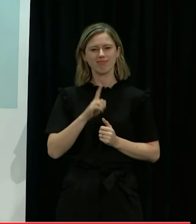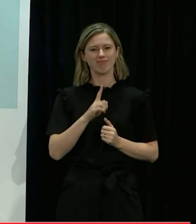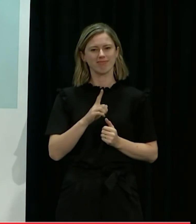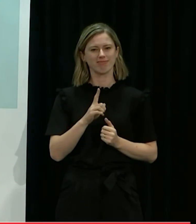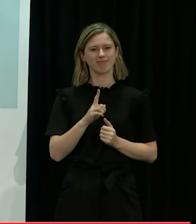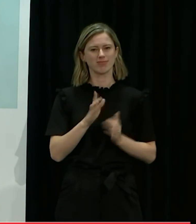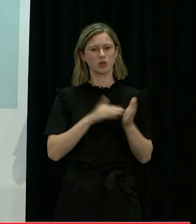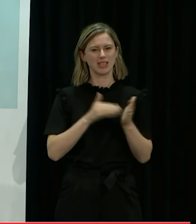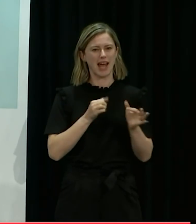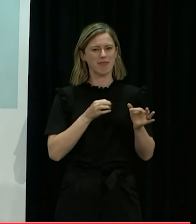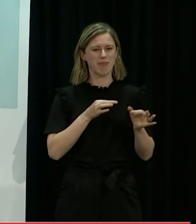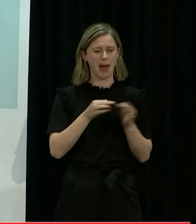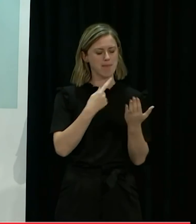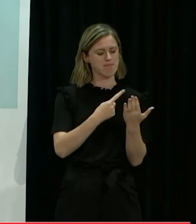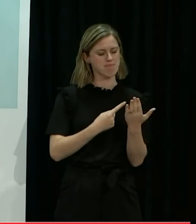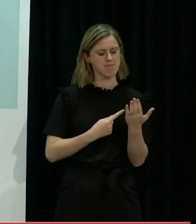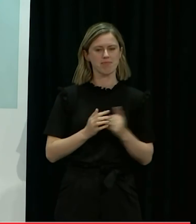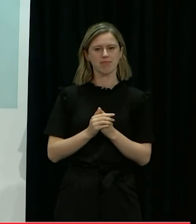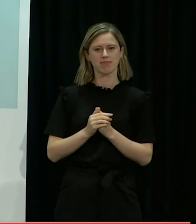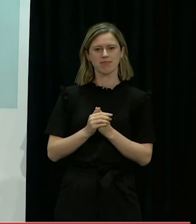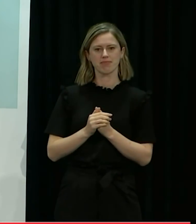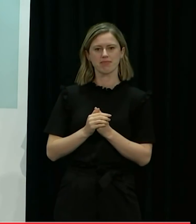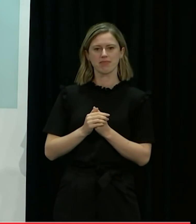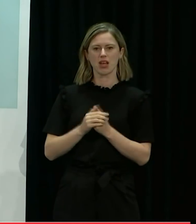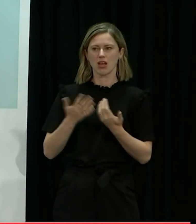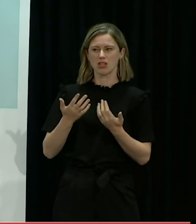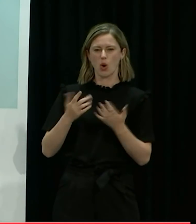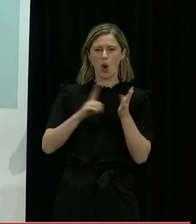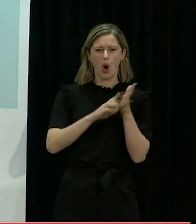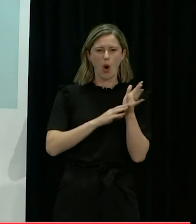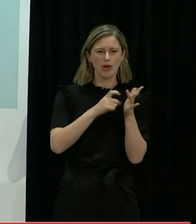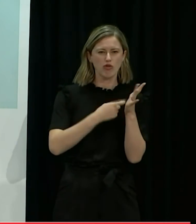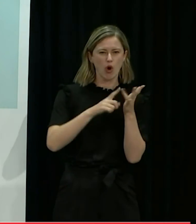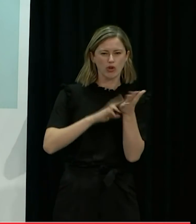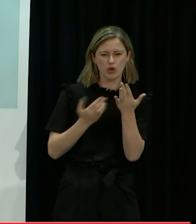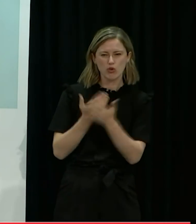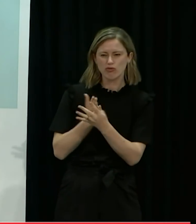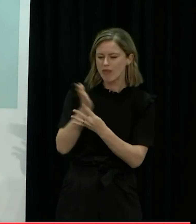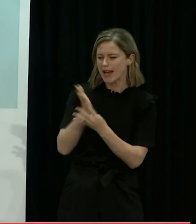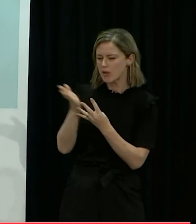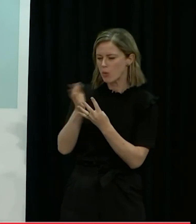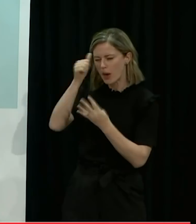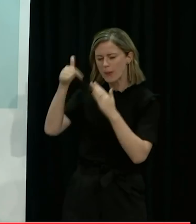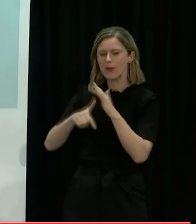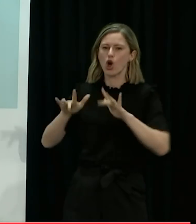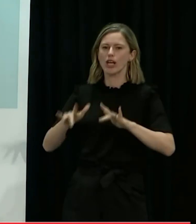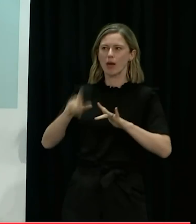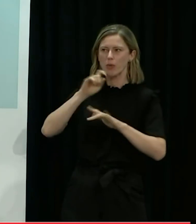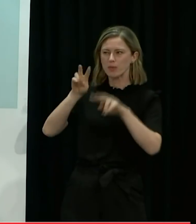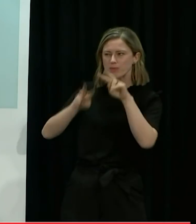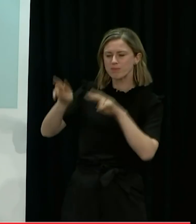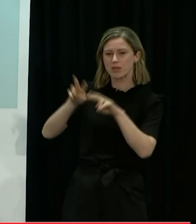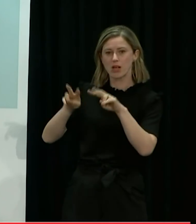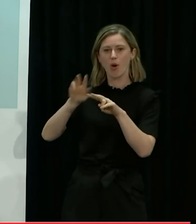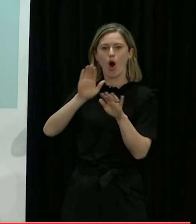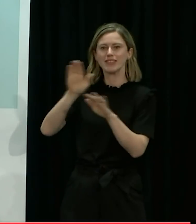though. There is a lot of evidence that needs to be gathered yet before we'll know the full impact of this variant. Already you can see that the